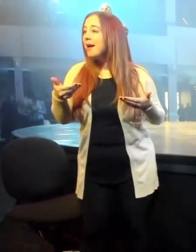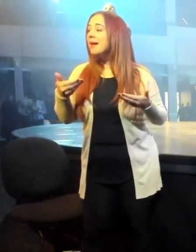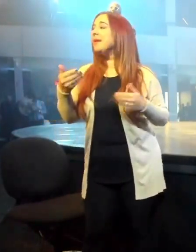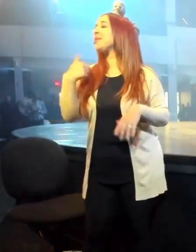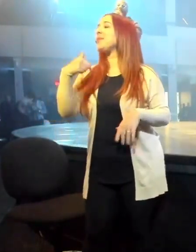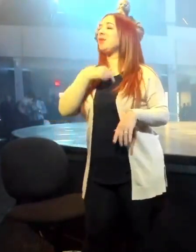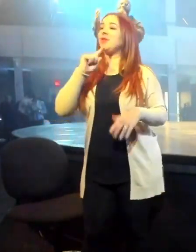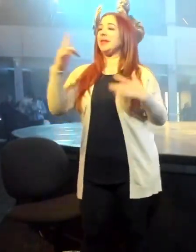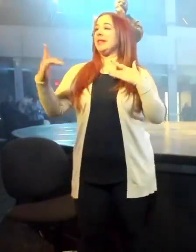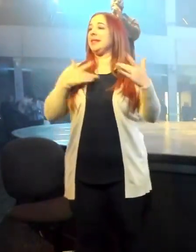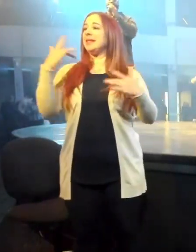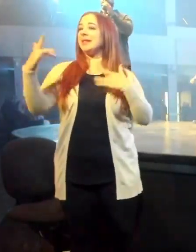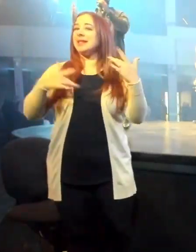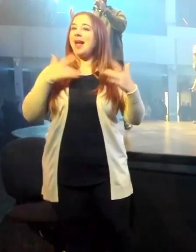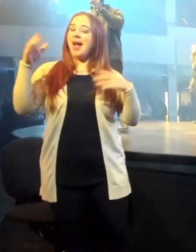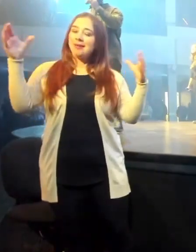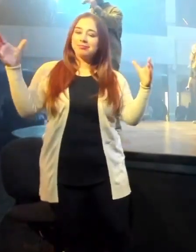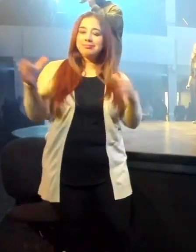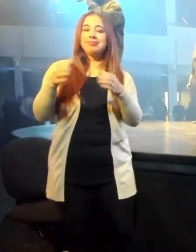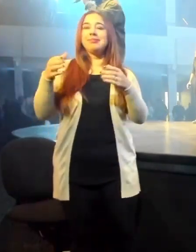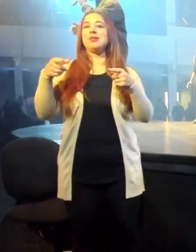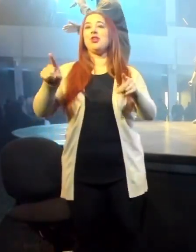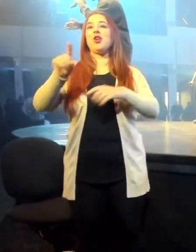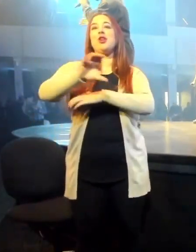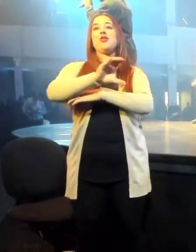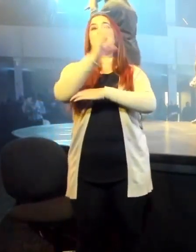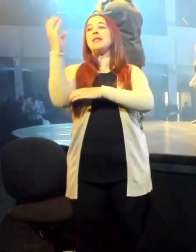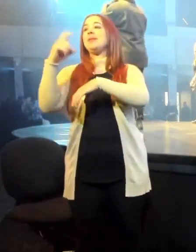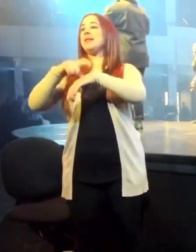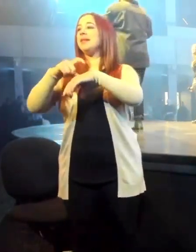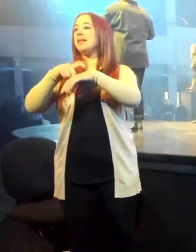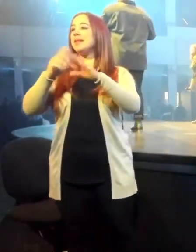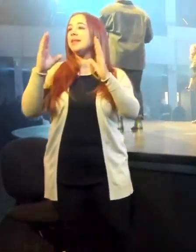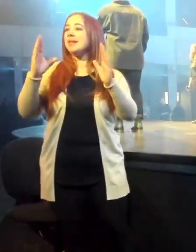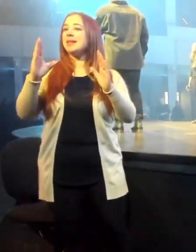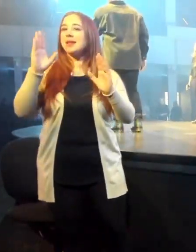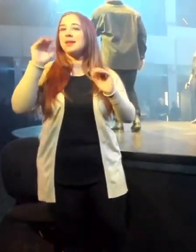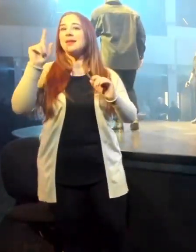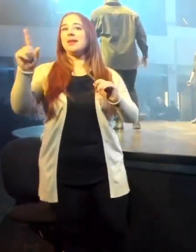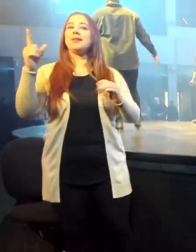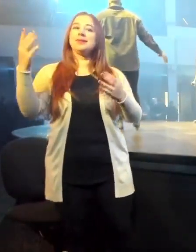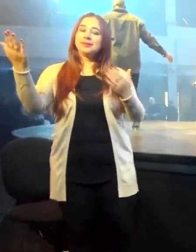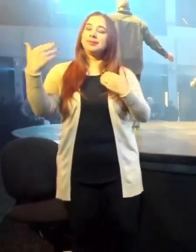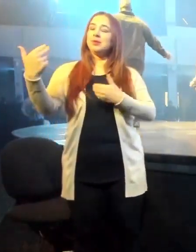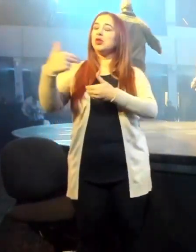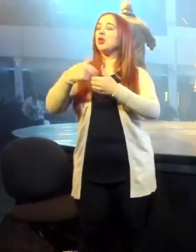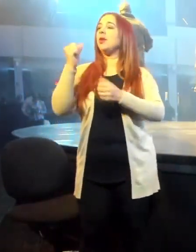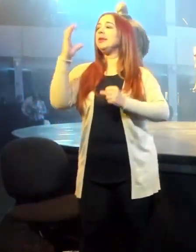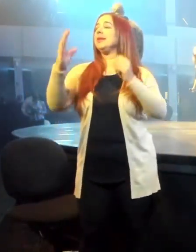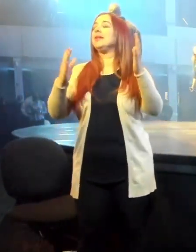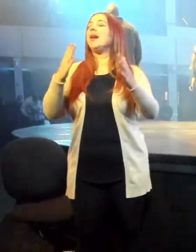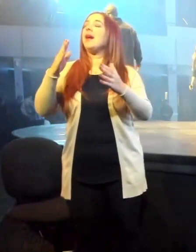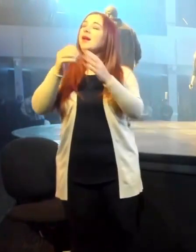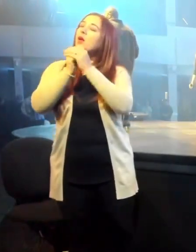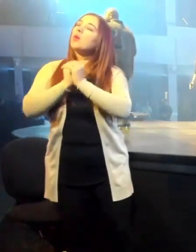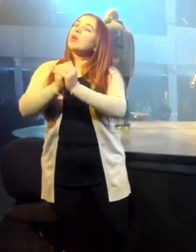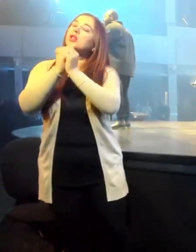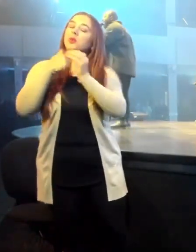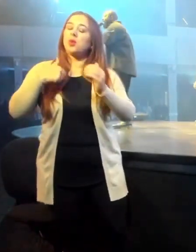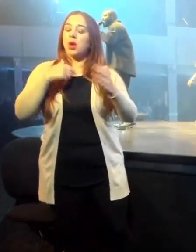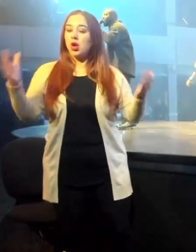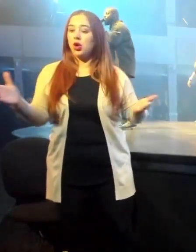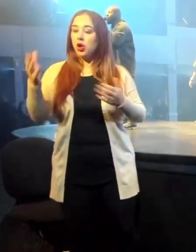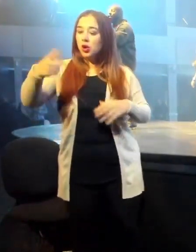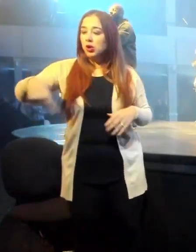so excited to be in this Christmas season, and I hope all you guys are all excited just along with us. We're about to go into a time of worship, and so we just want to encourage